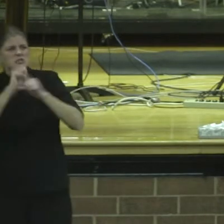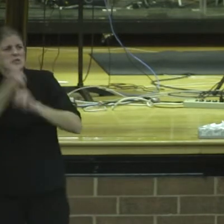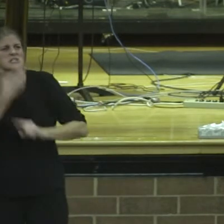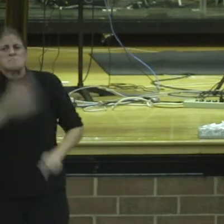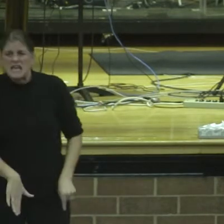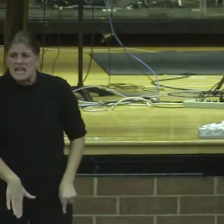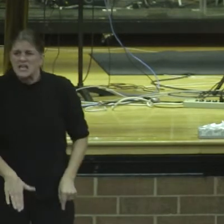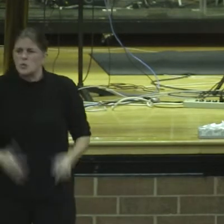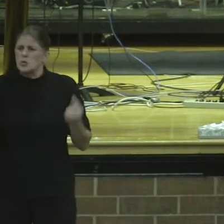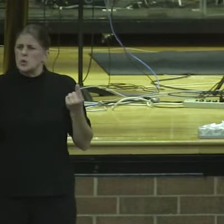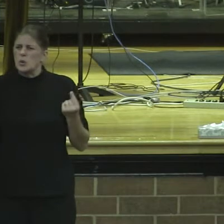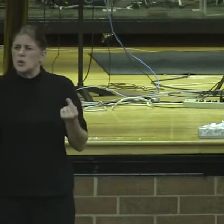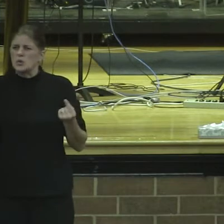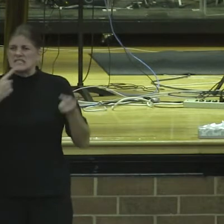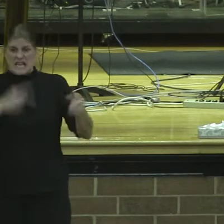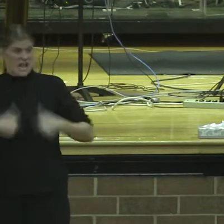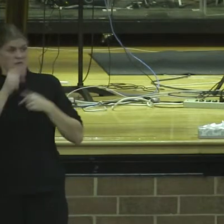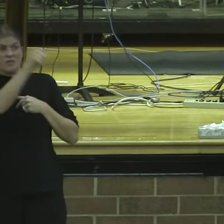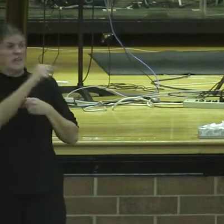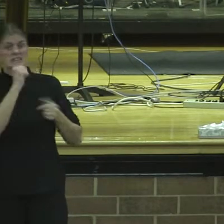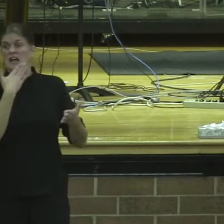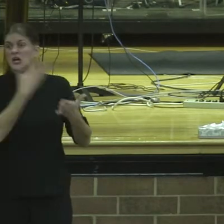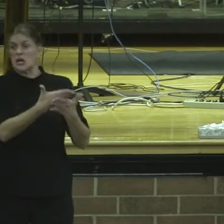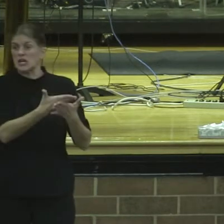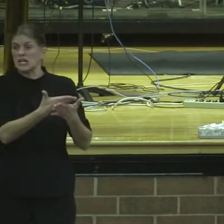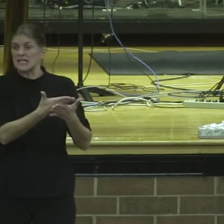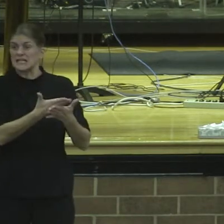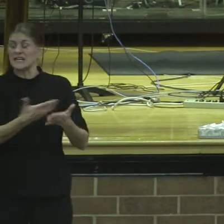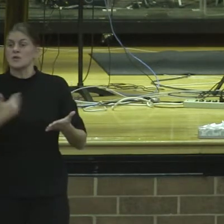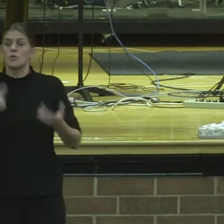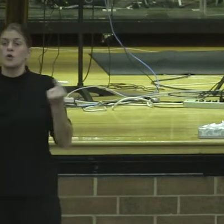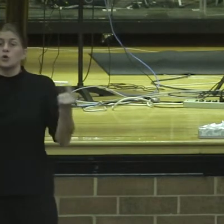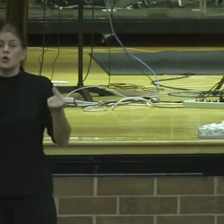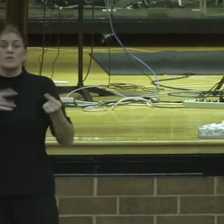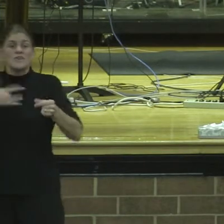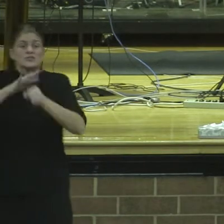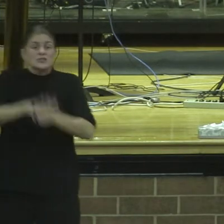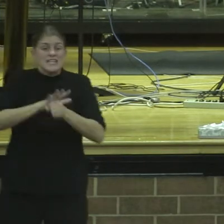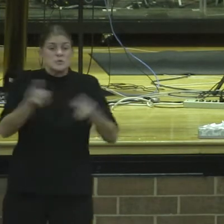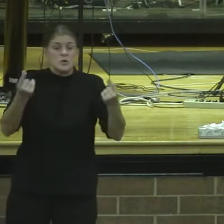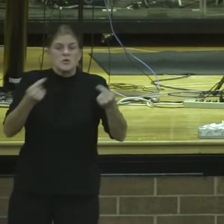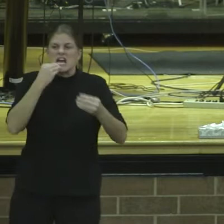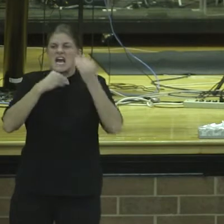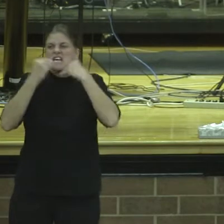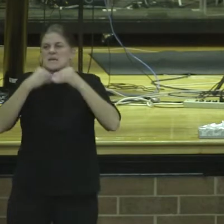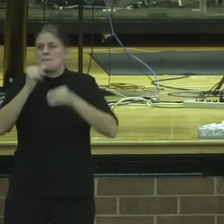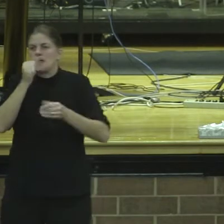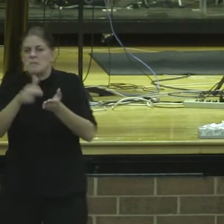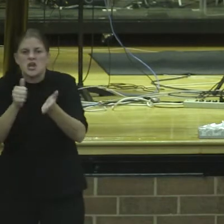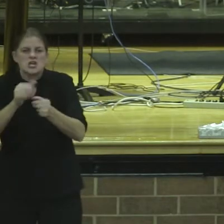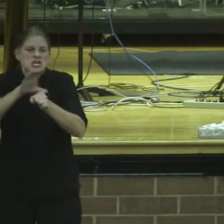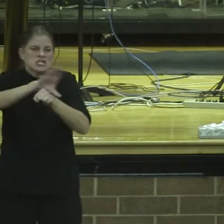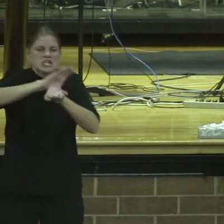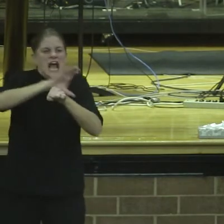go-to reaction. Me? Chocolate, peanut buttery goodness. Give me anything, whether